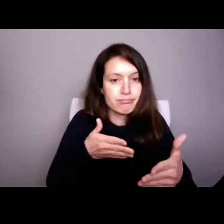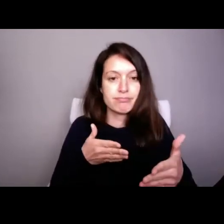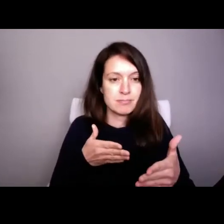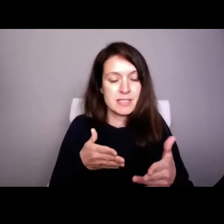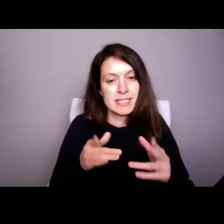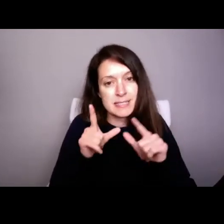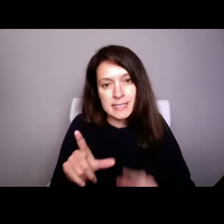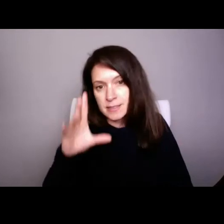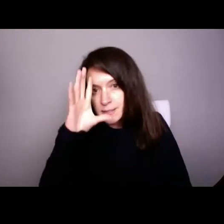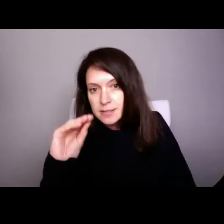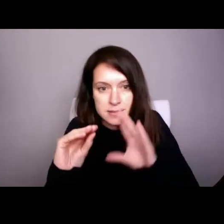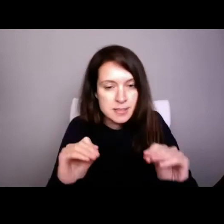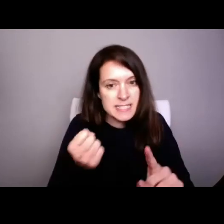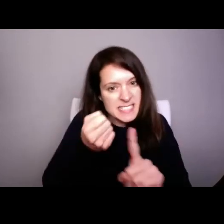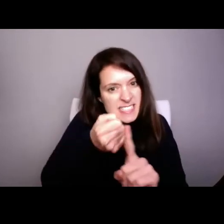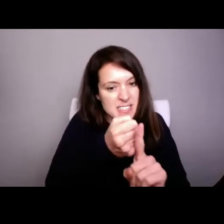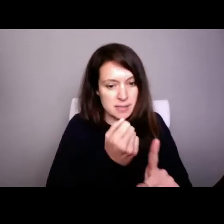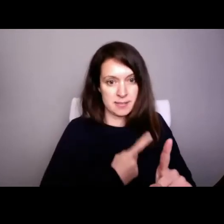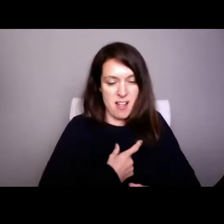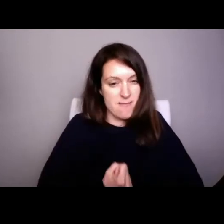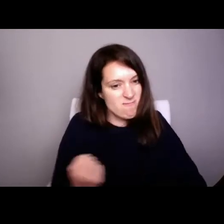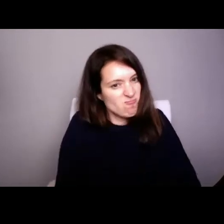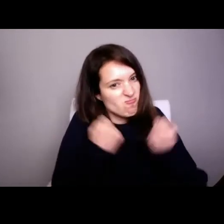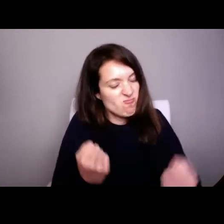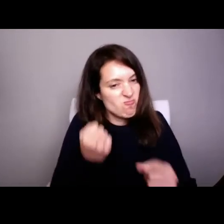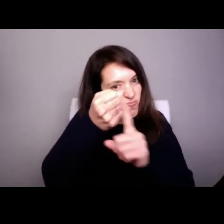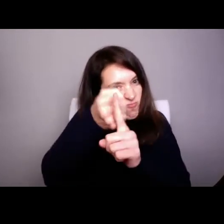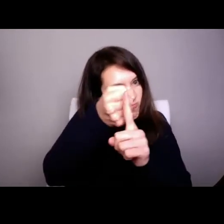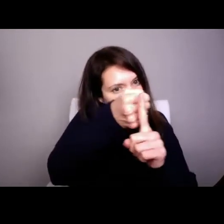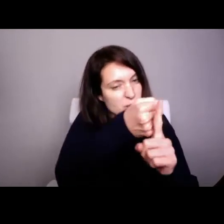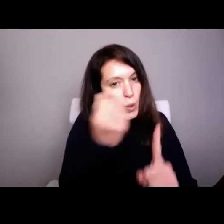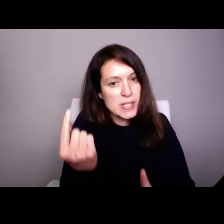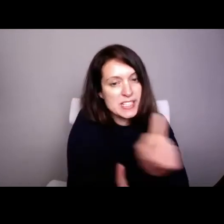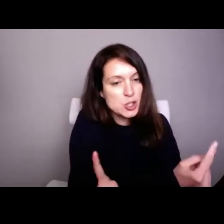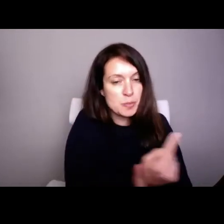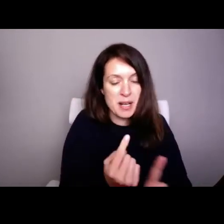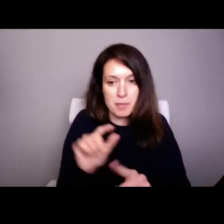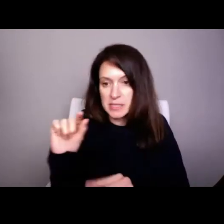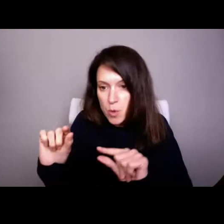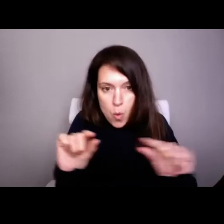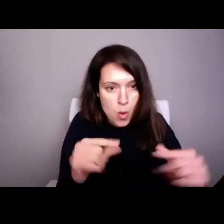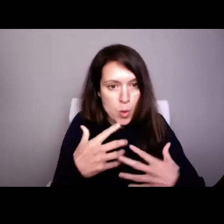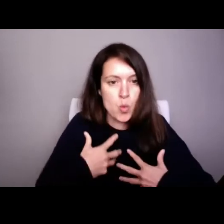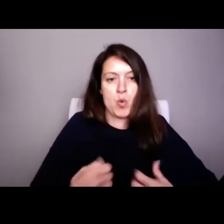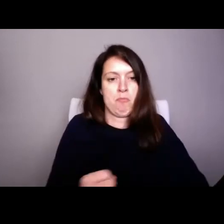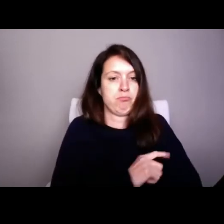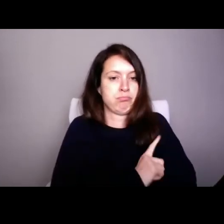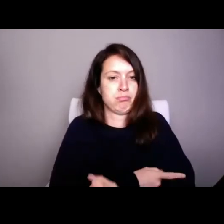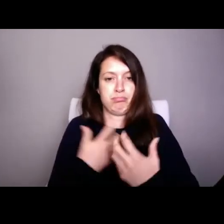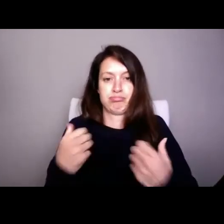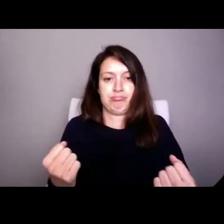kind of self-advocate to overcome those, that becomes a bigger barrier than the individual challenges